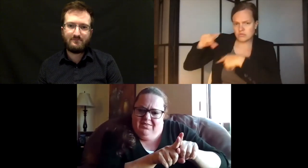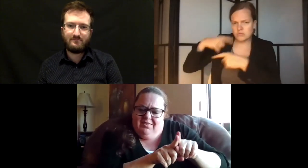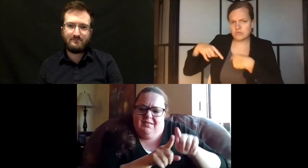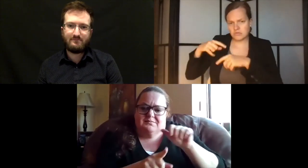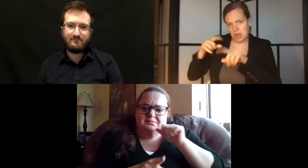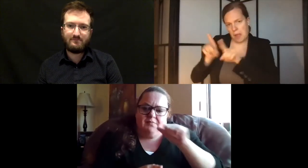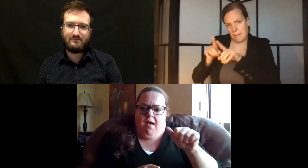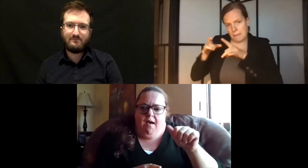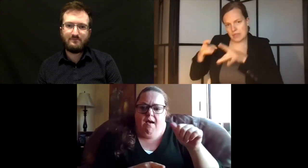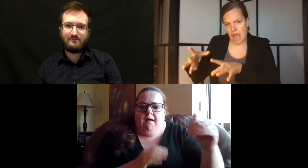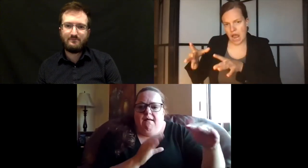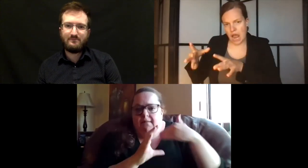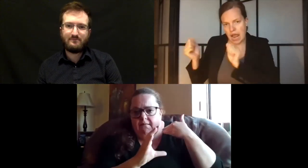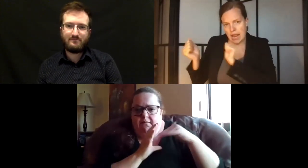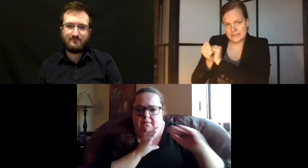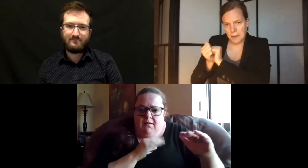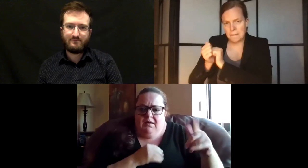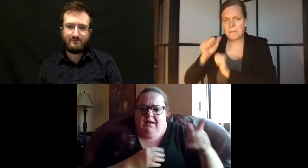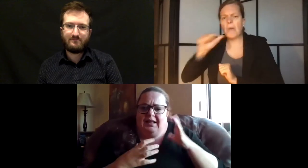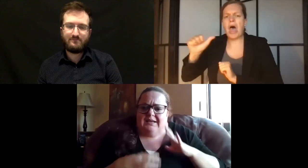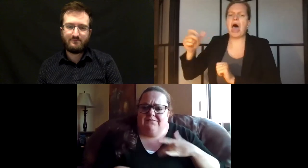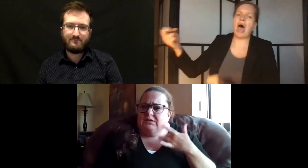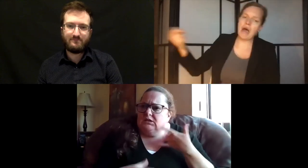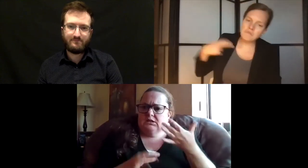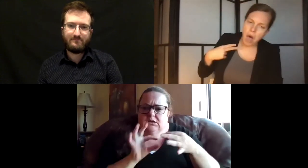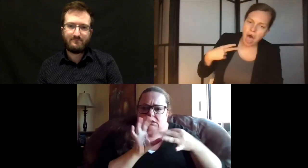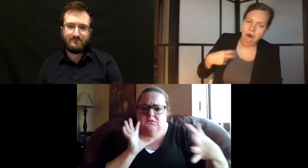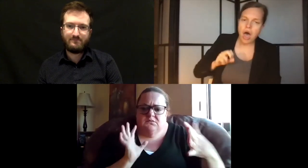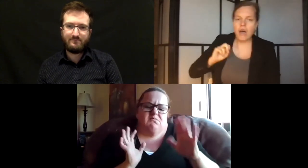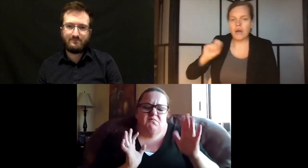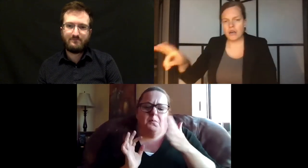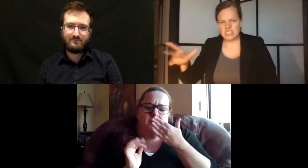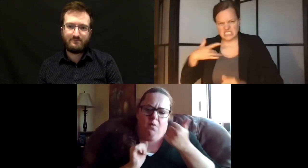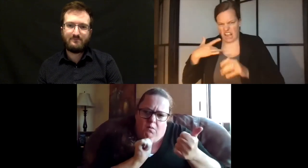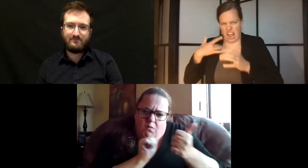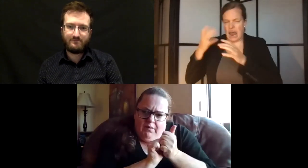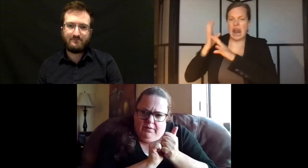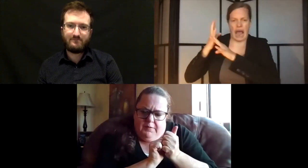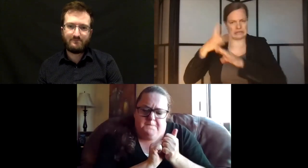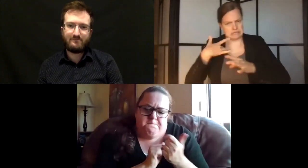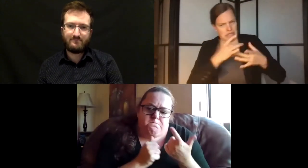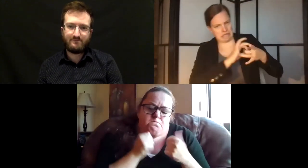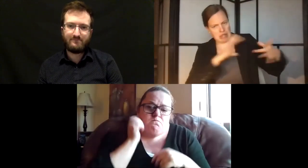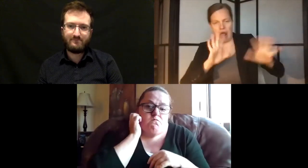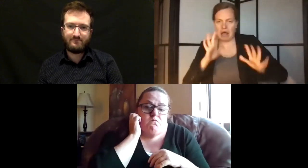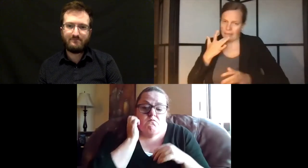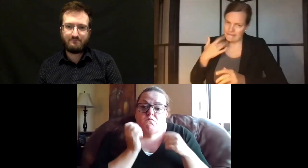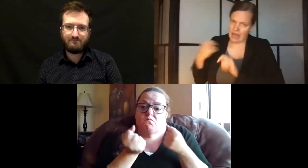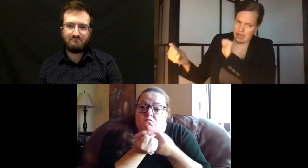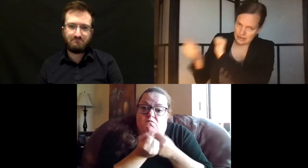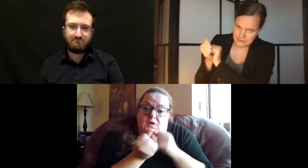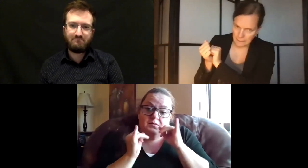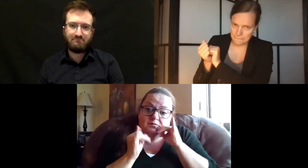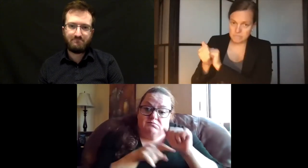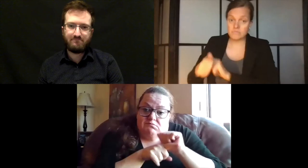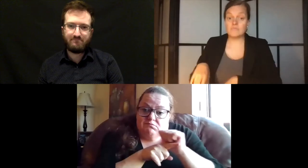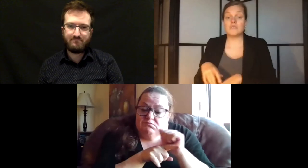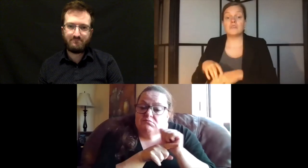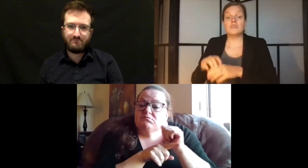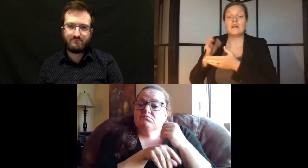often be with them trying to support them and we can email each other that way. So I think it's better that I